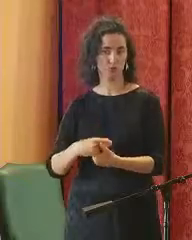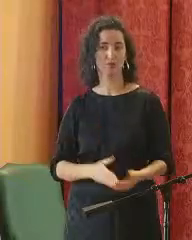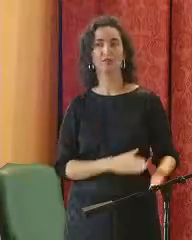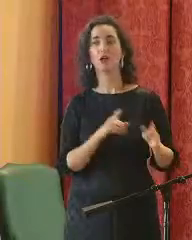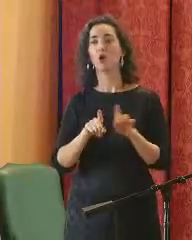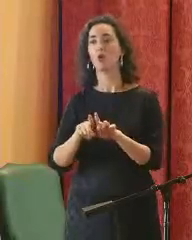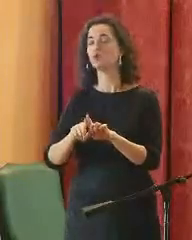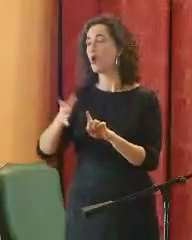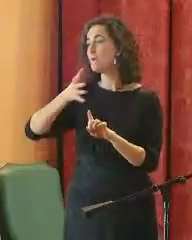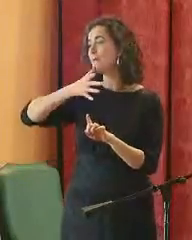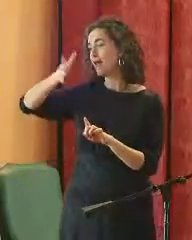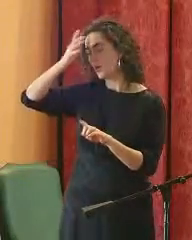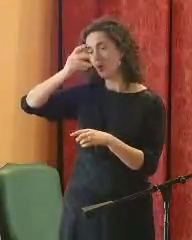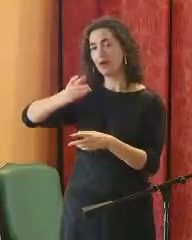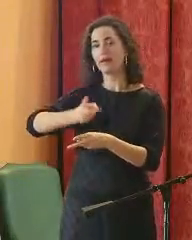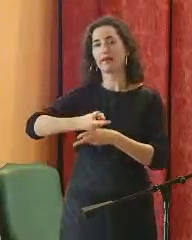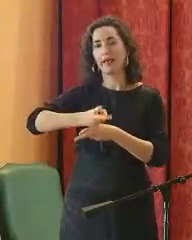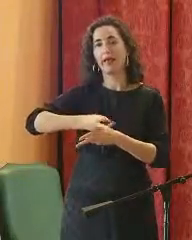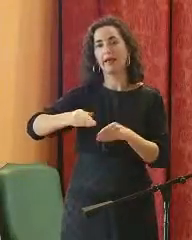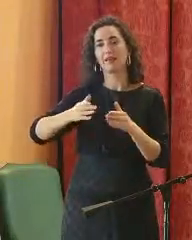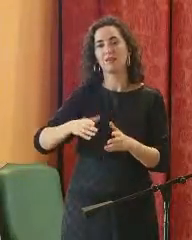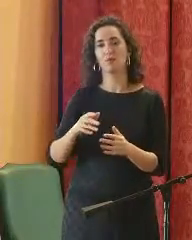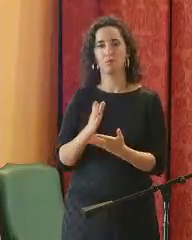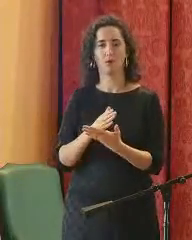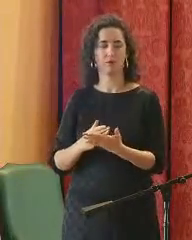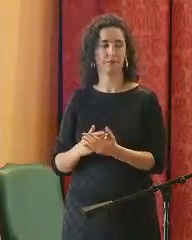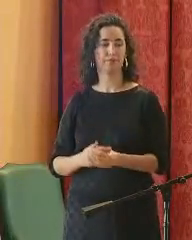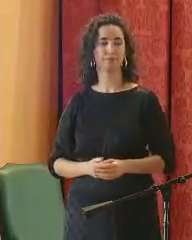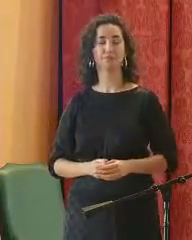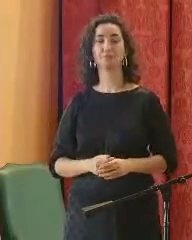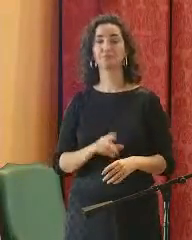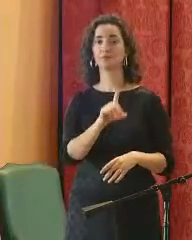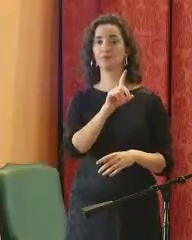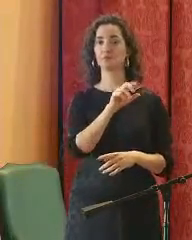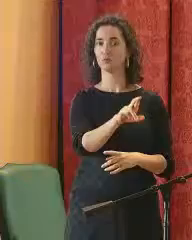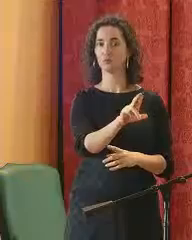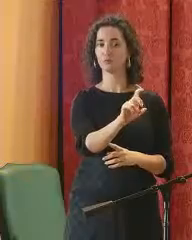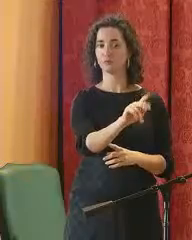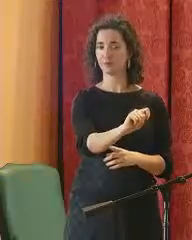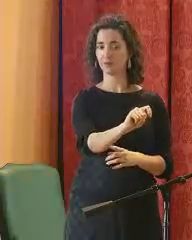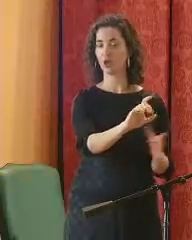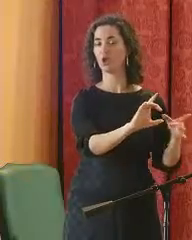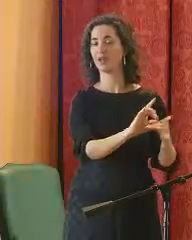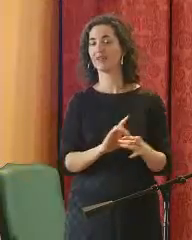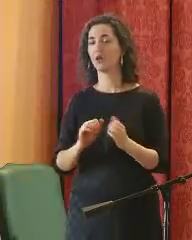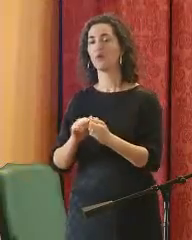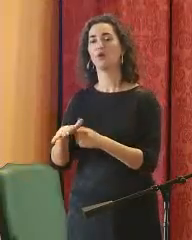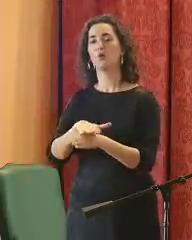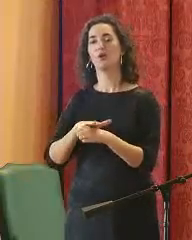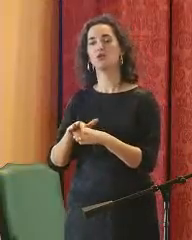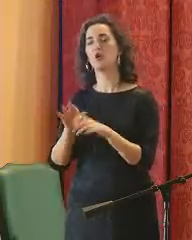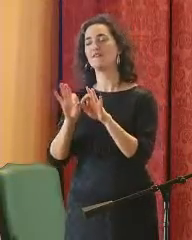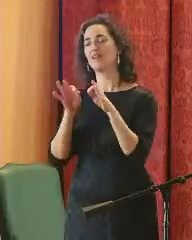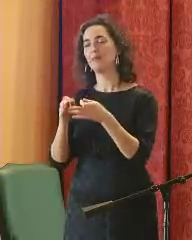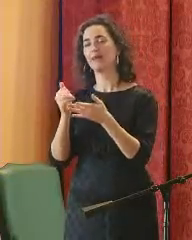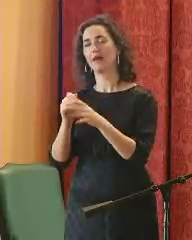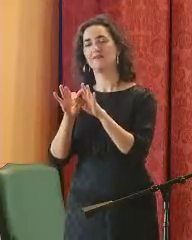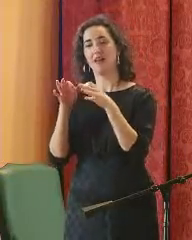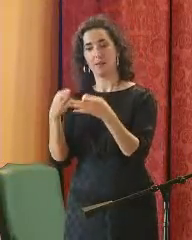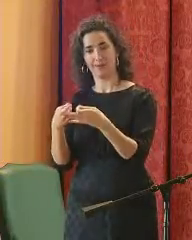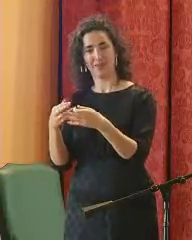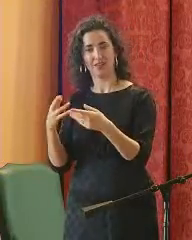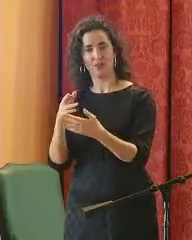a parent-caregiver component. She connected Dr. Dent with the Regional Family Helping Families Resource Center to